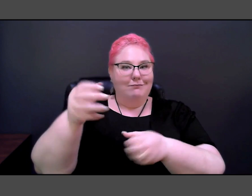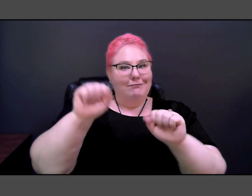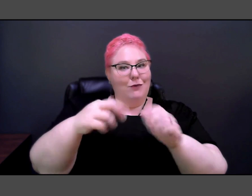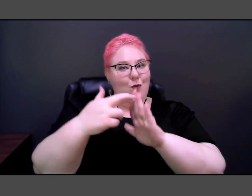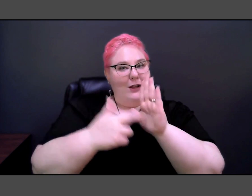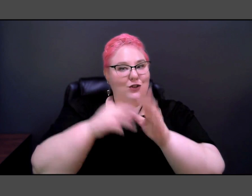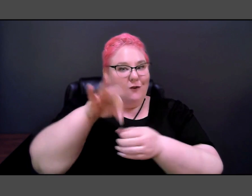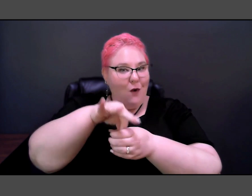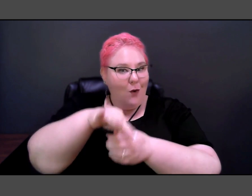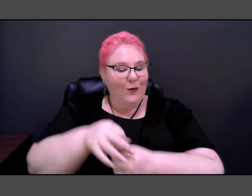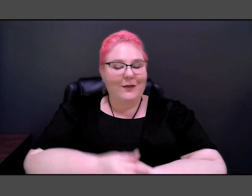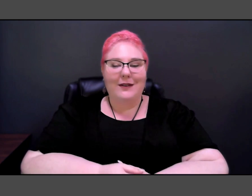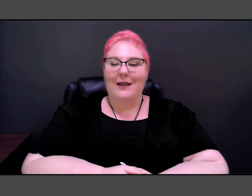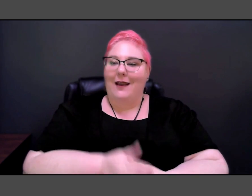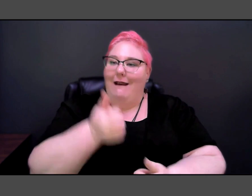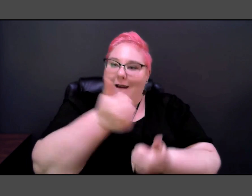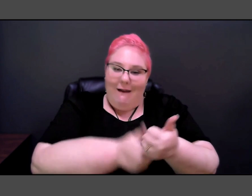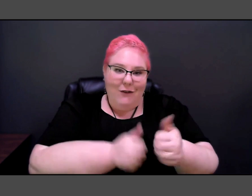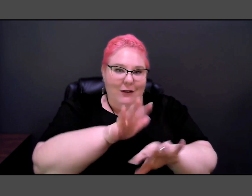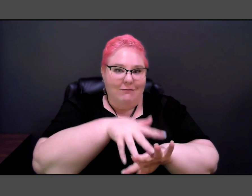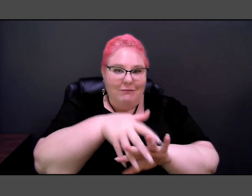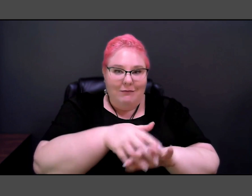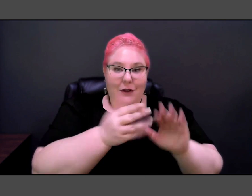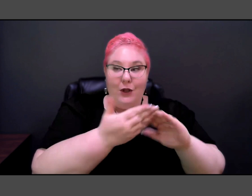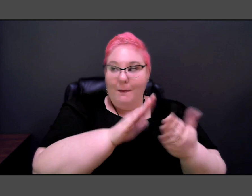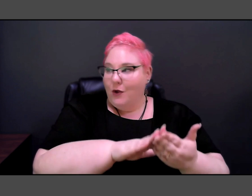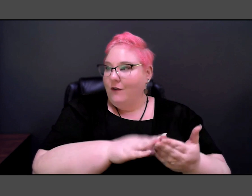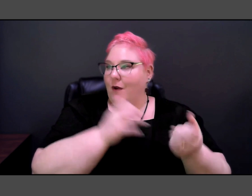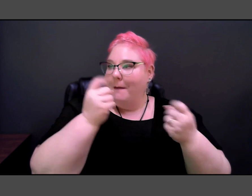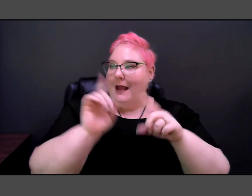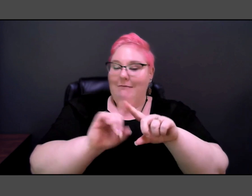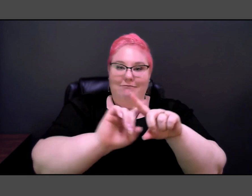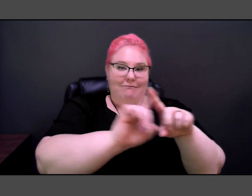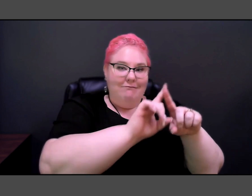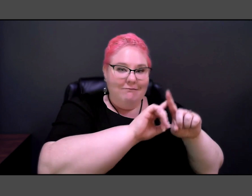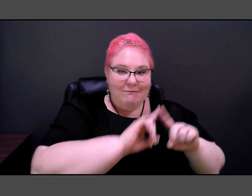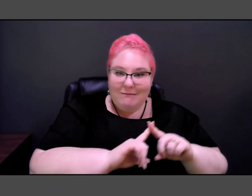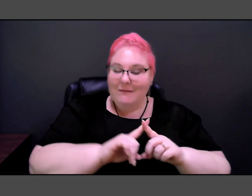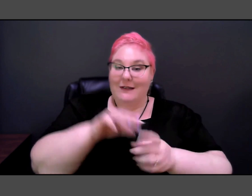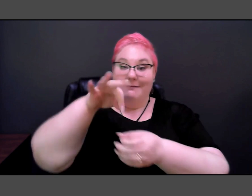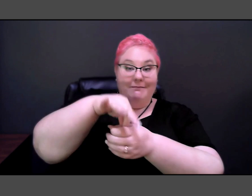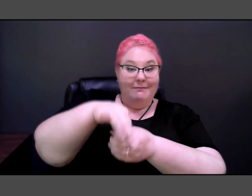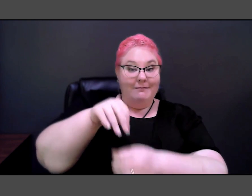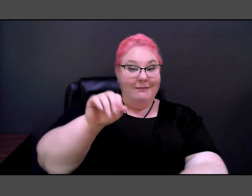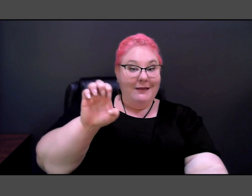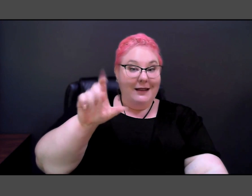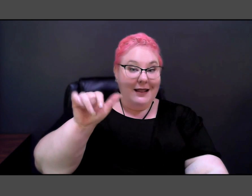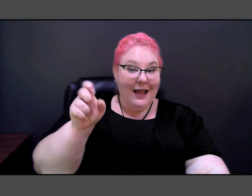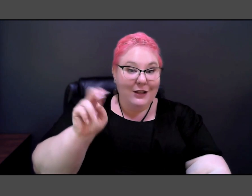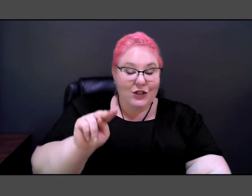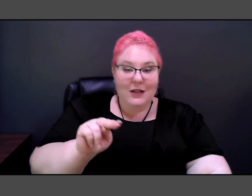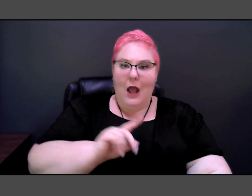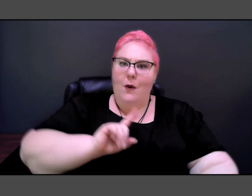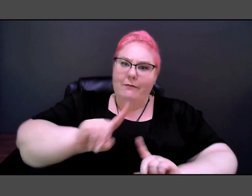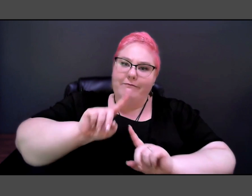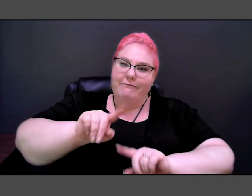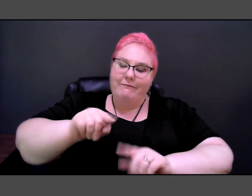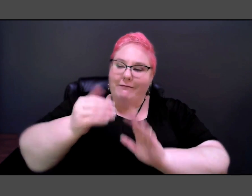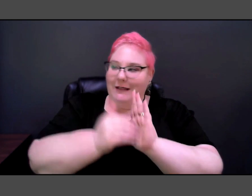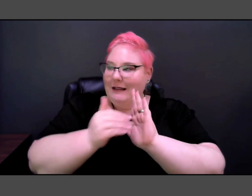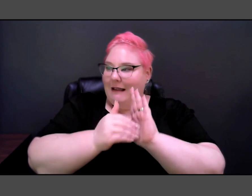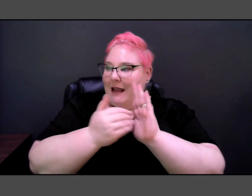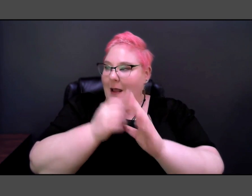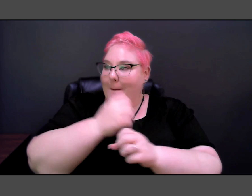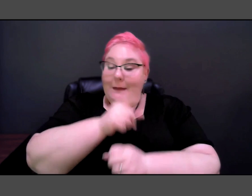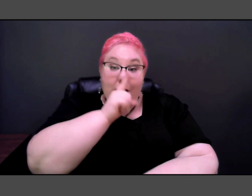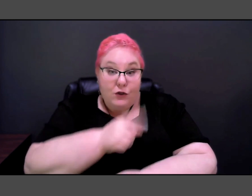community for many election seasons, registered people to vote, went back again, make sure they had rides to the polls. I